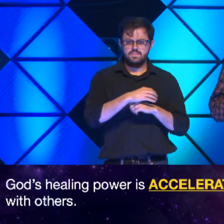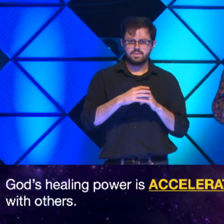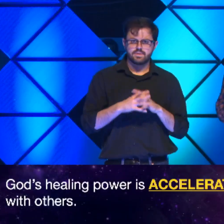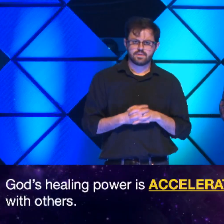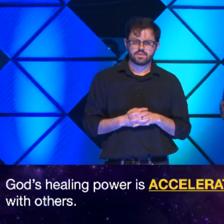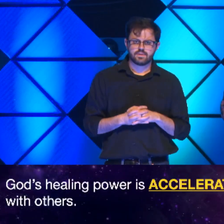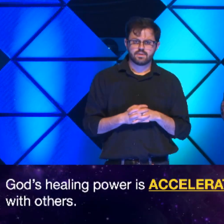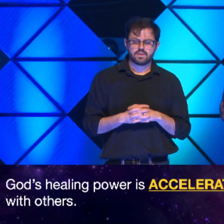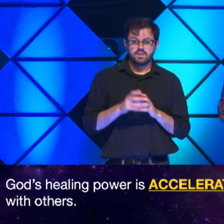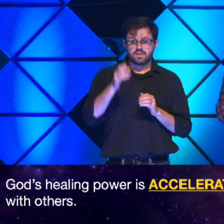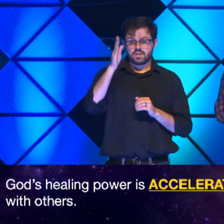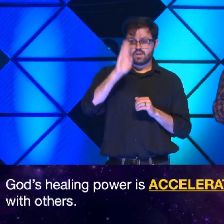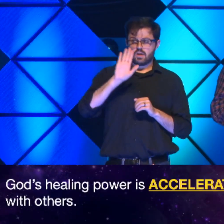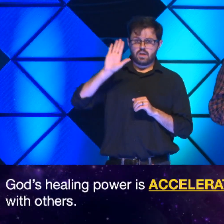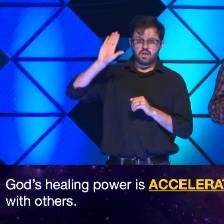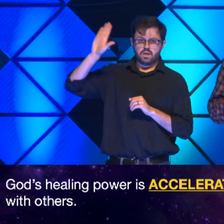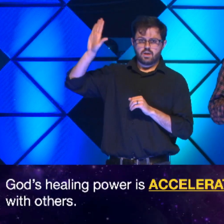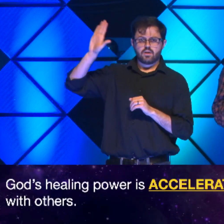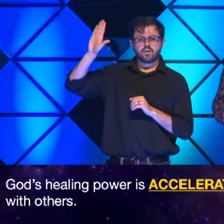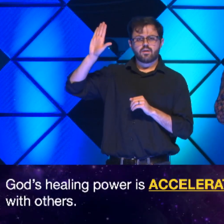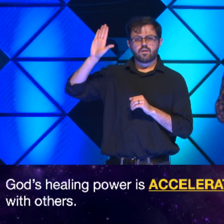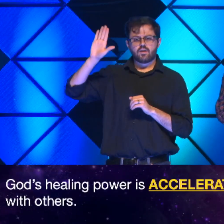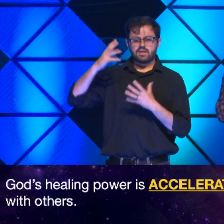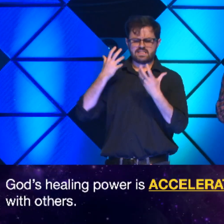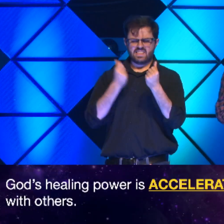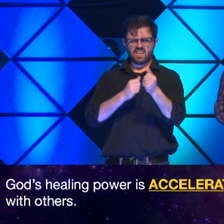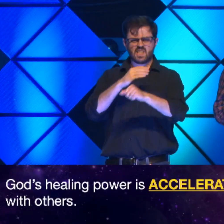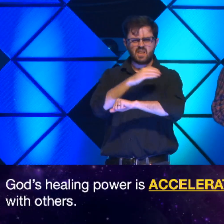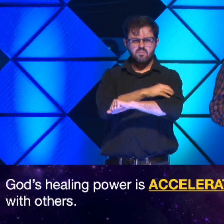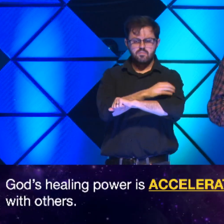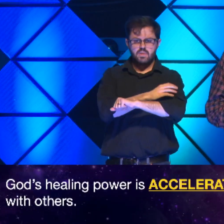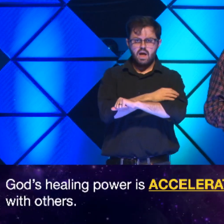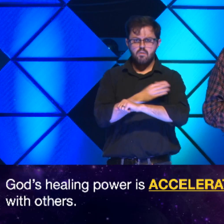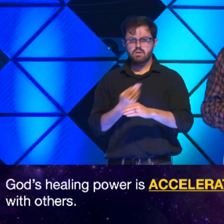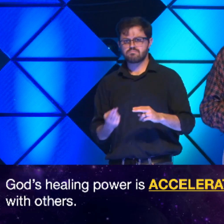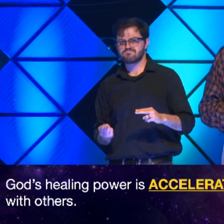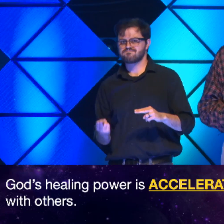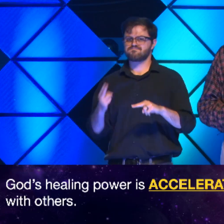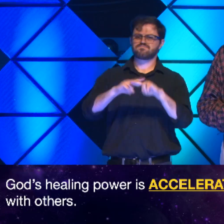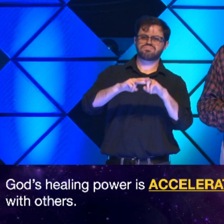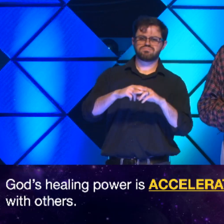God's healing power is accelerated when we're present with others.